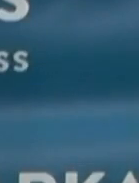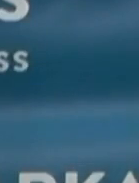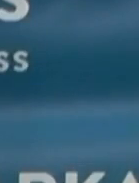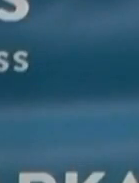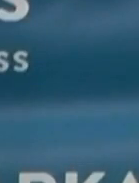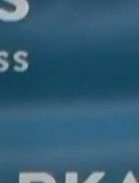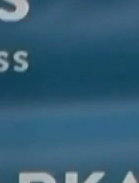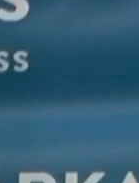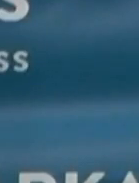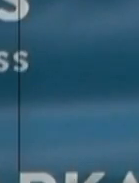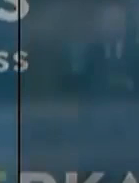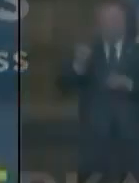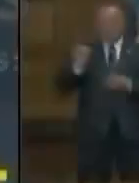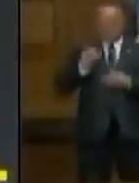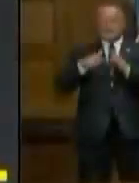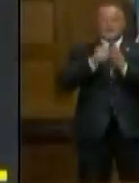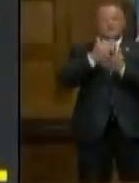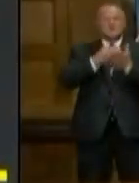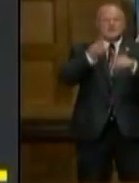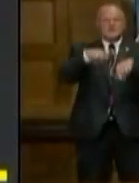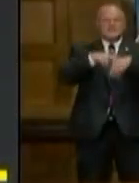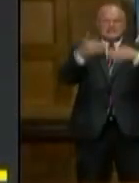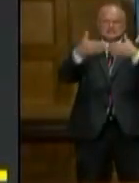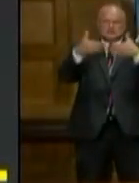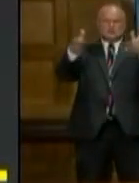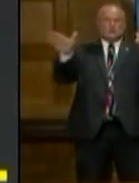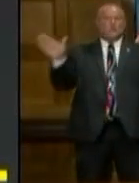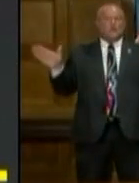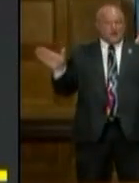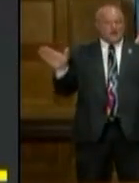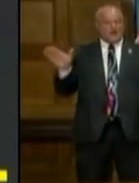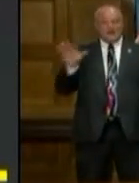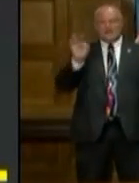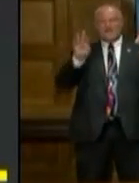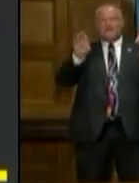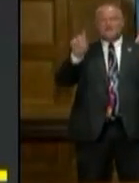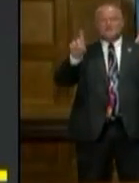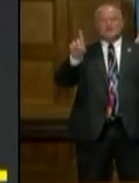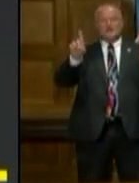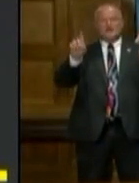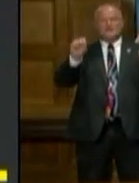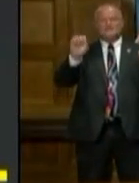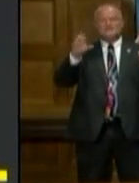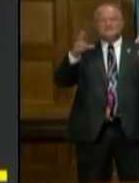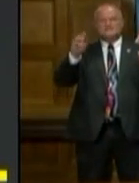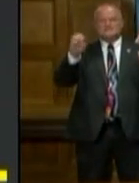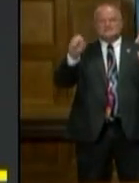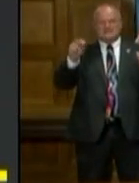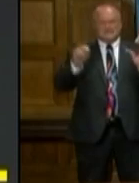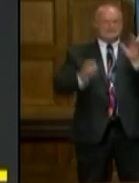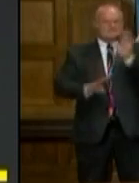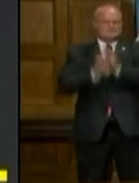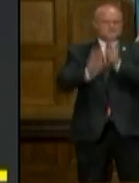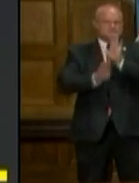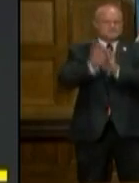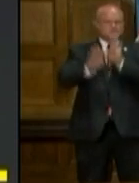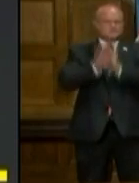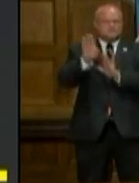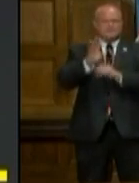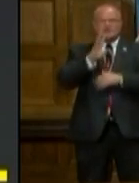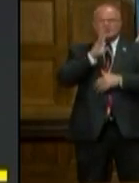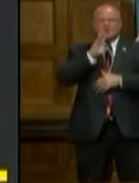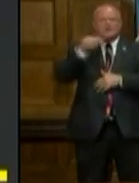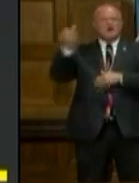unemployment insurance. This is part of a nationwide fraud scheme that continues to grow. We've been talking to our